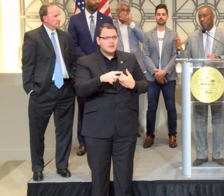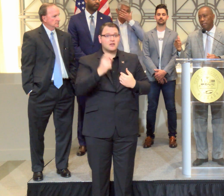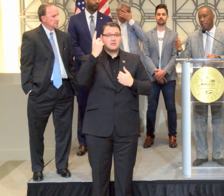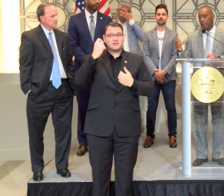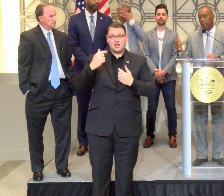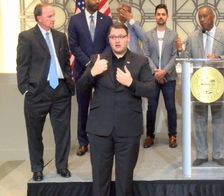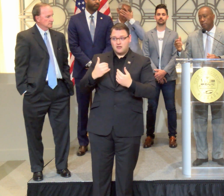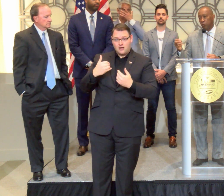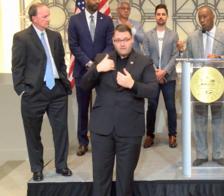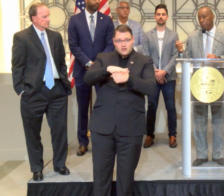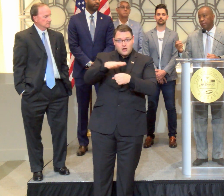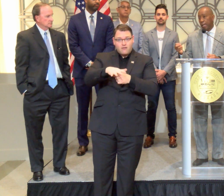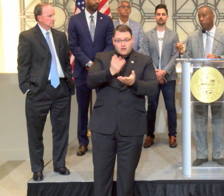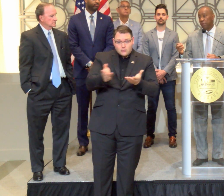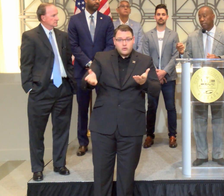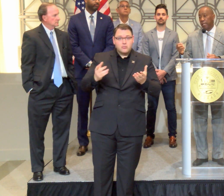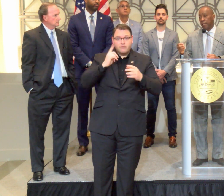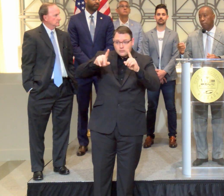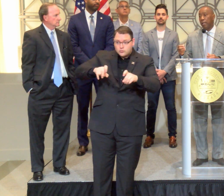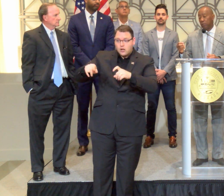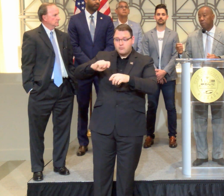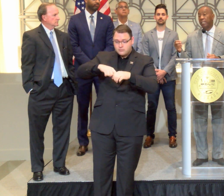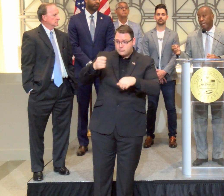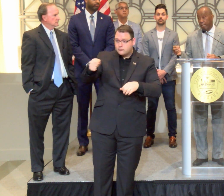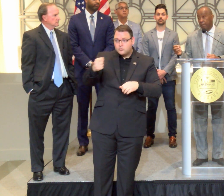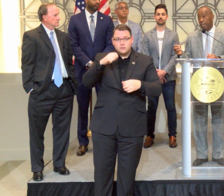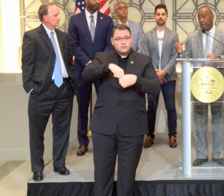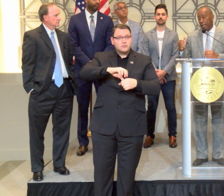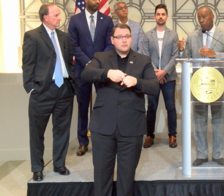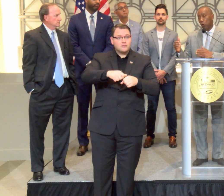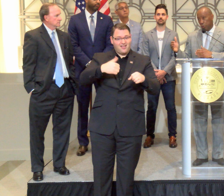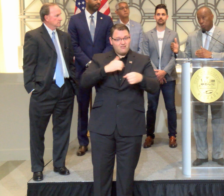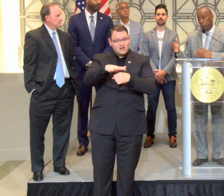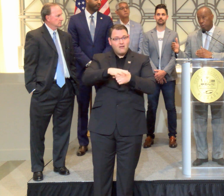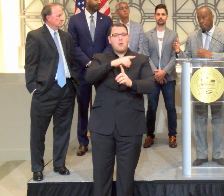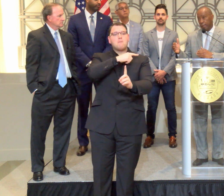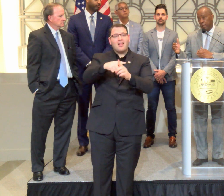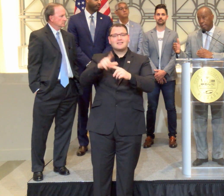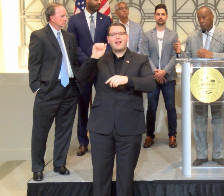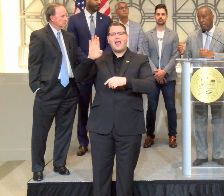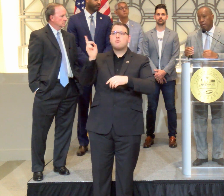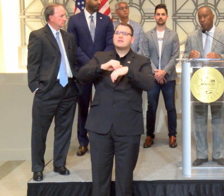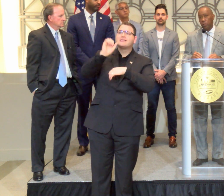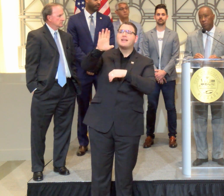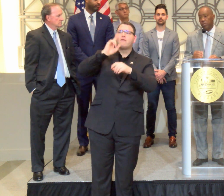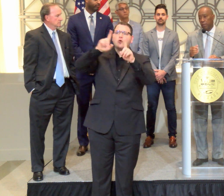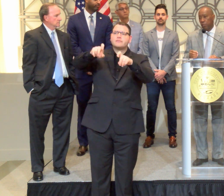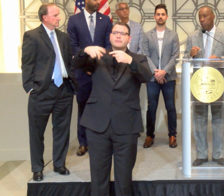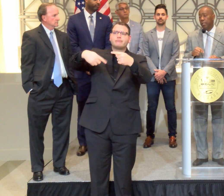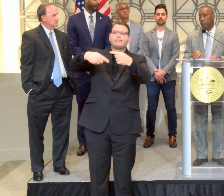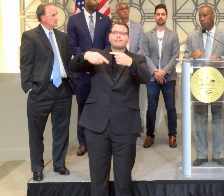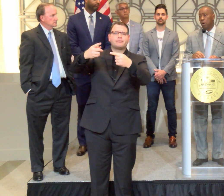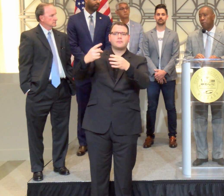not the swabs, the samples that they're getting are positive or negative. And that's also creating some delay. And so the City